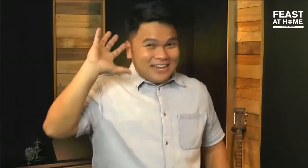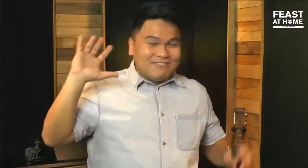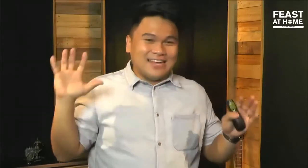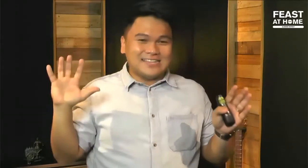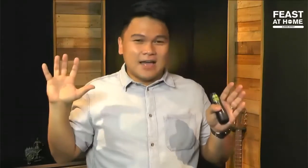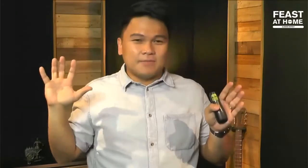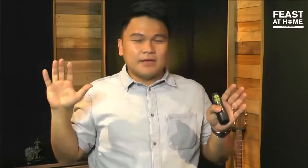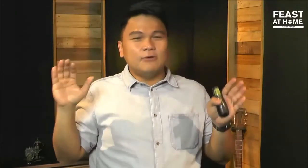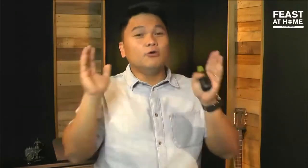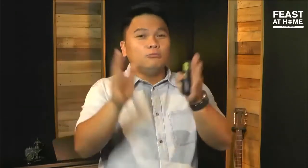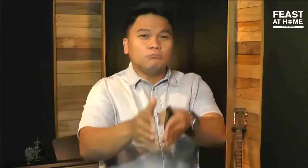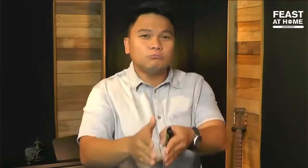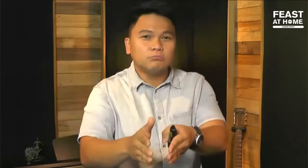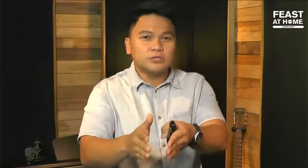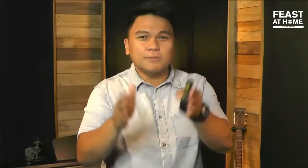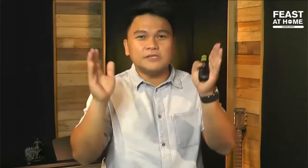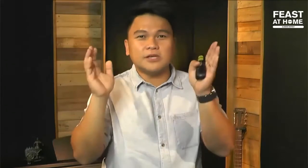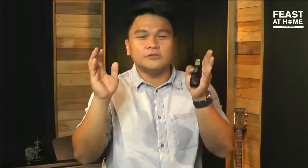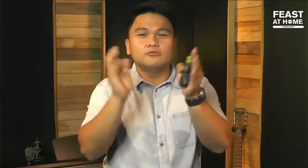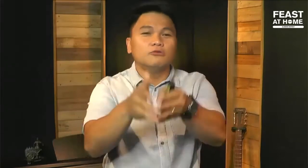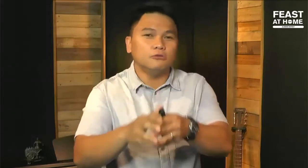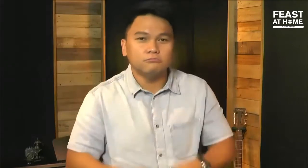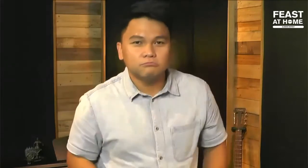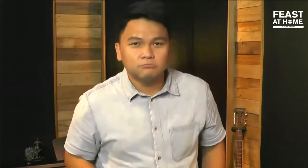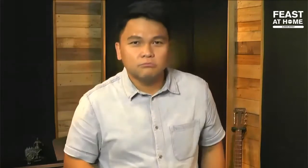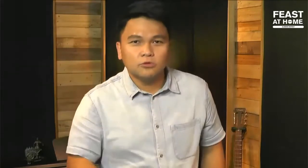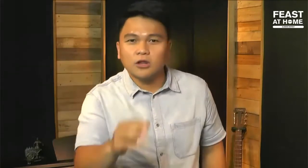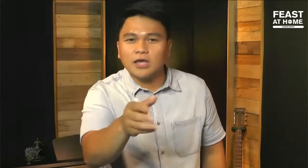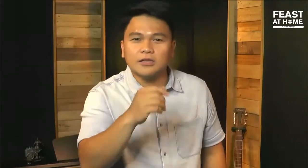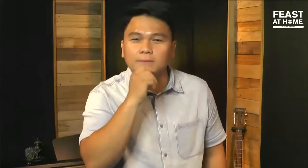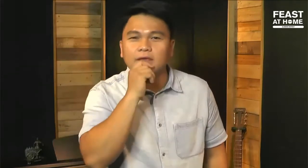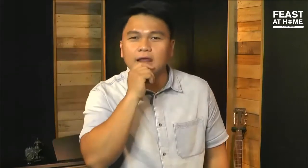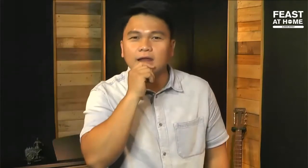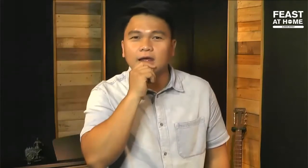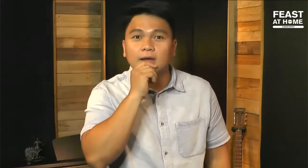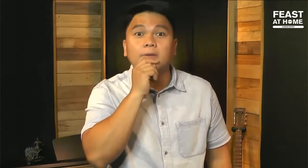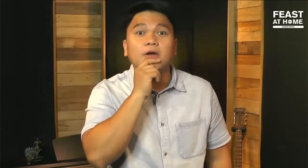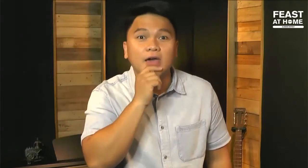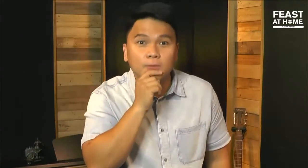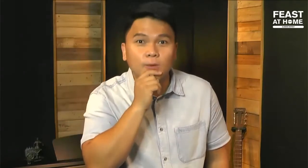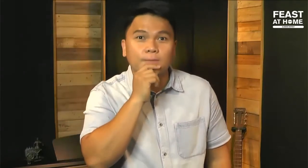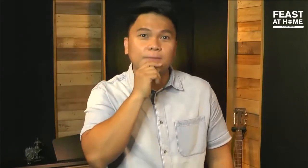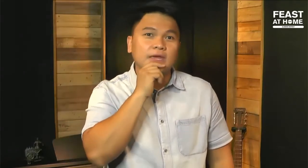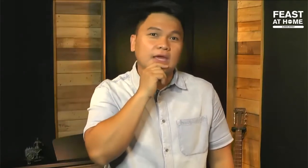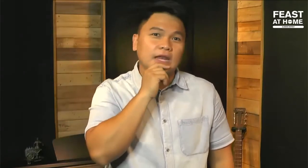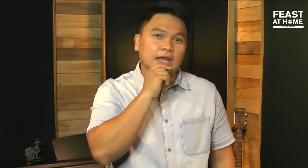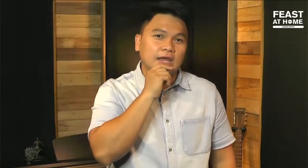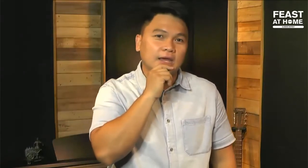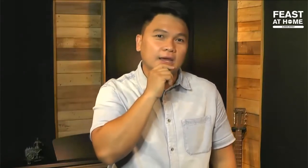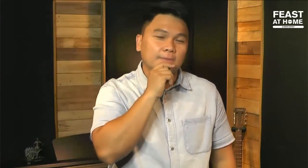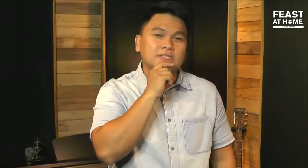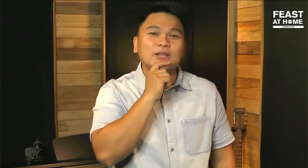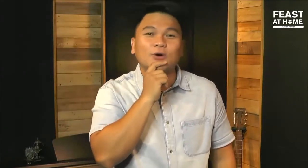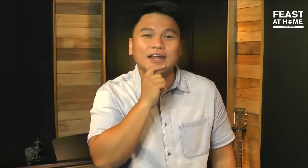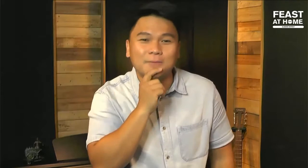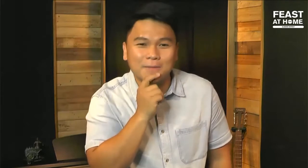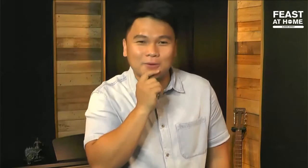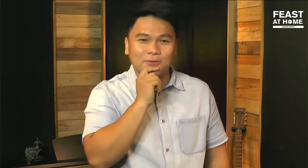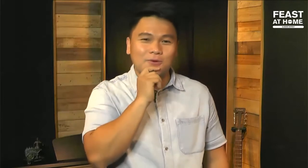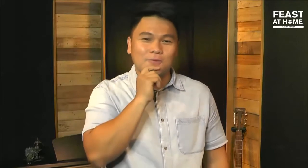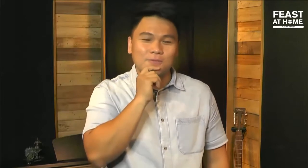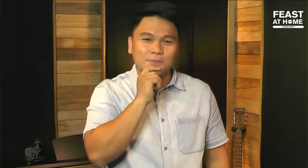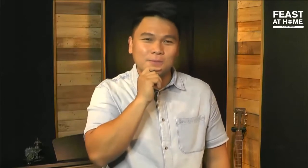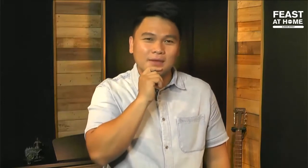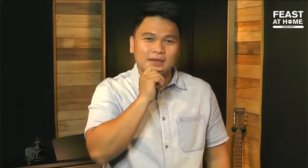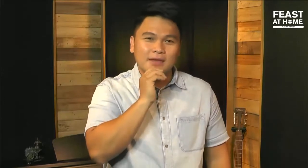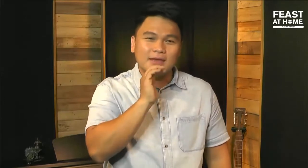I believe this, ha? Uy, sasabihin sa'yo ng Diyos, uy, tinry kita pigilan, pero ayaw mo magpapigil, eh. Masyado kang